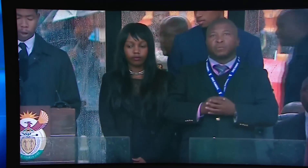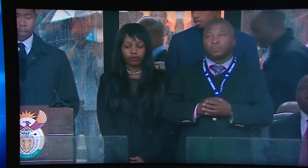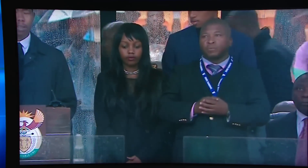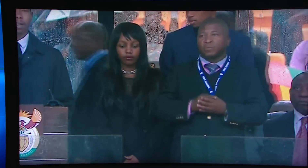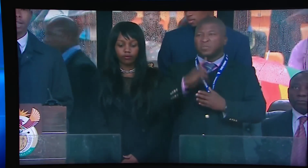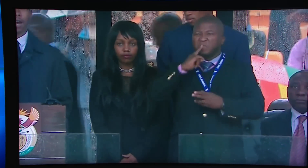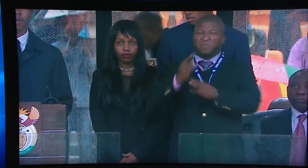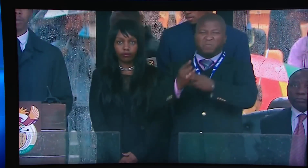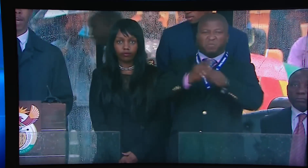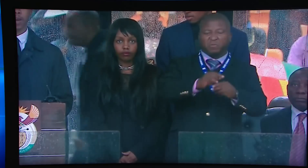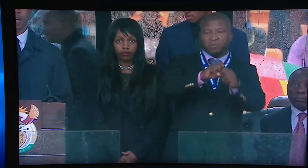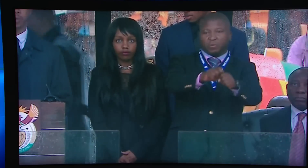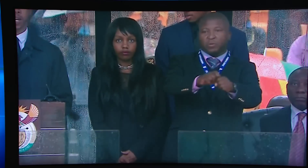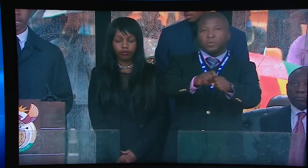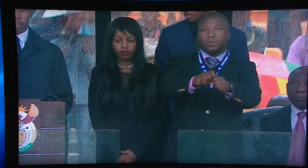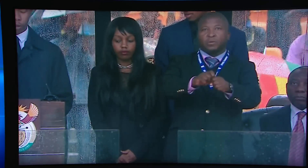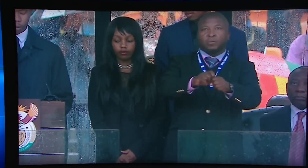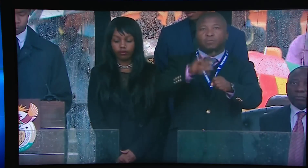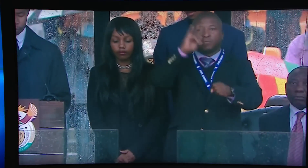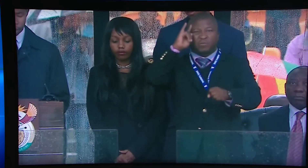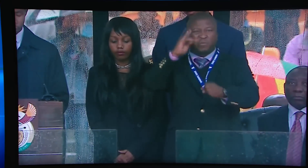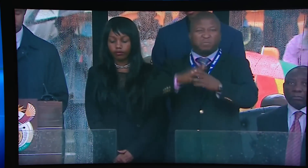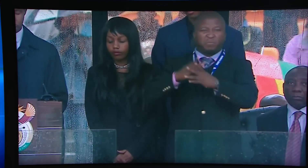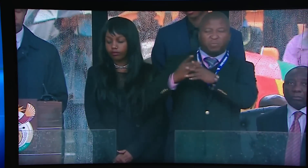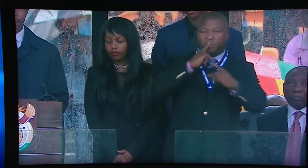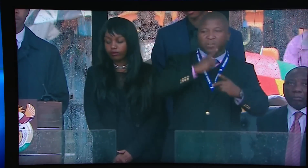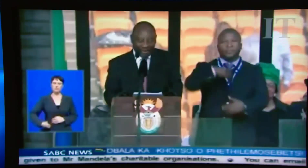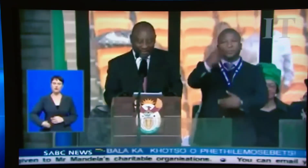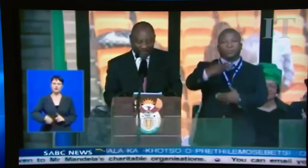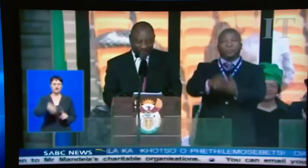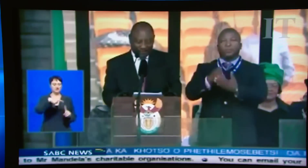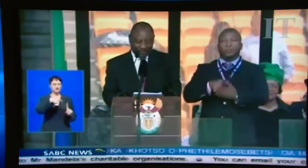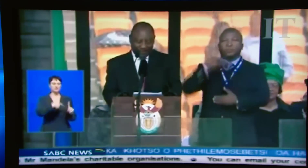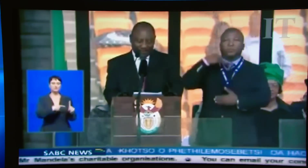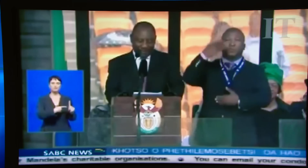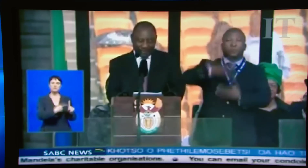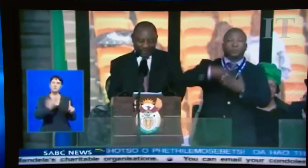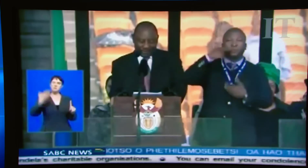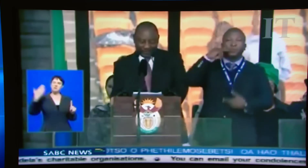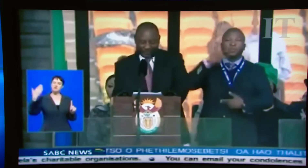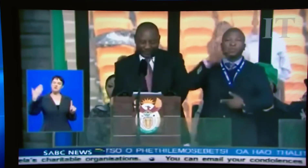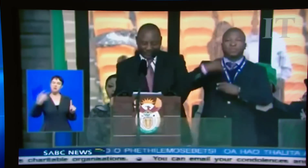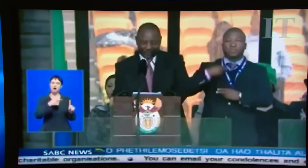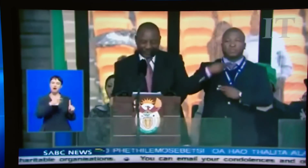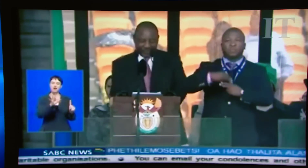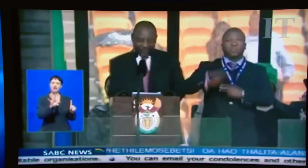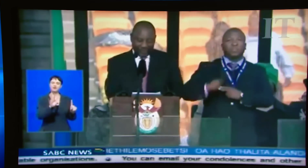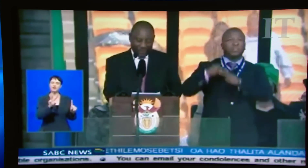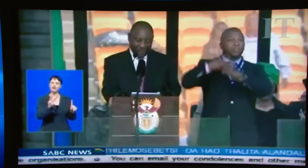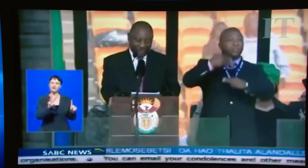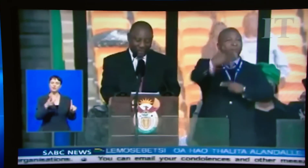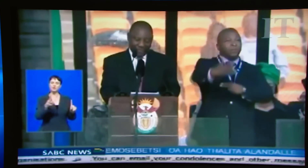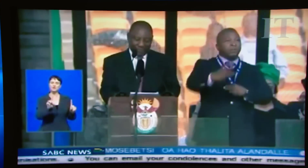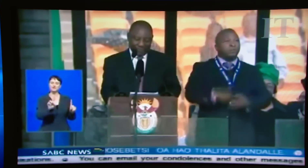And while it looked like he was interpreting the event for the deaf community said it was actually